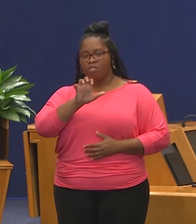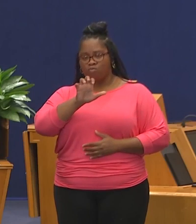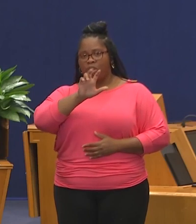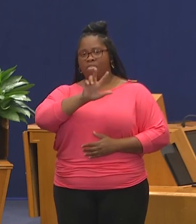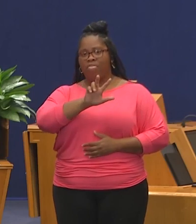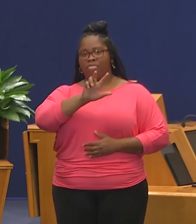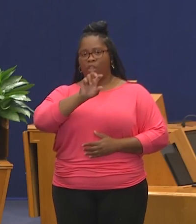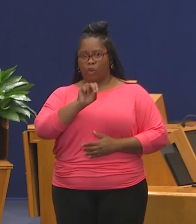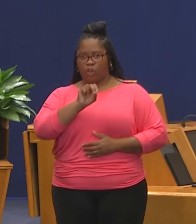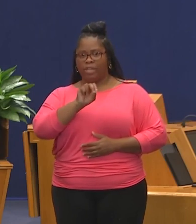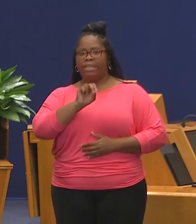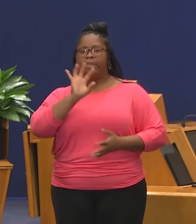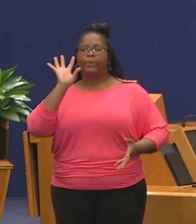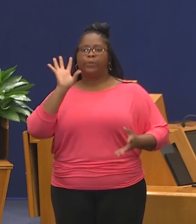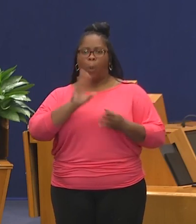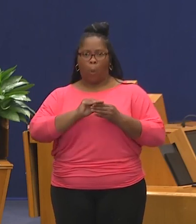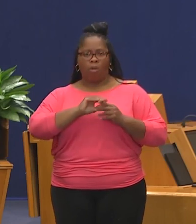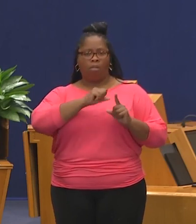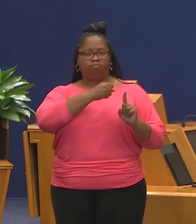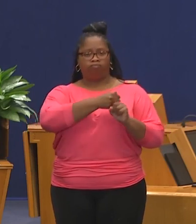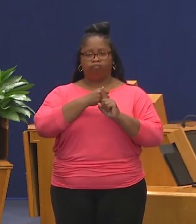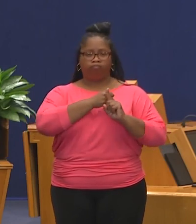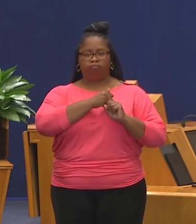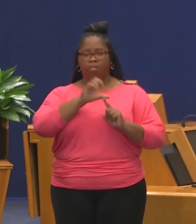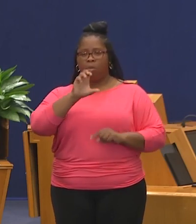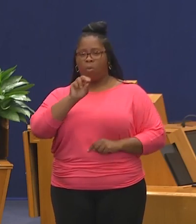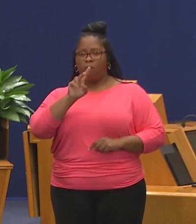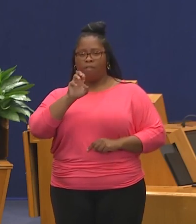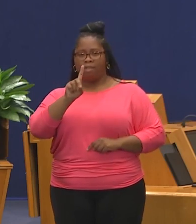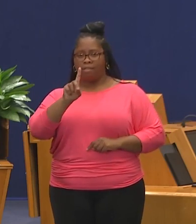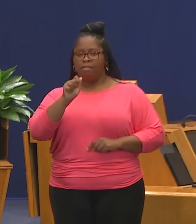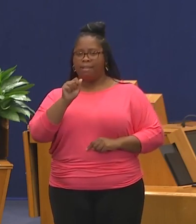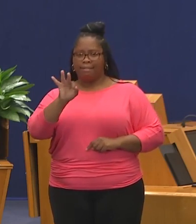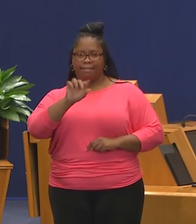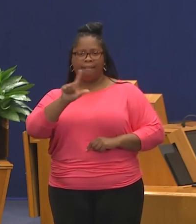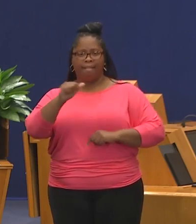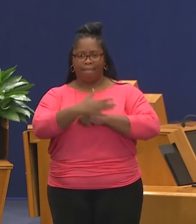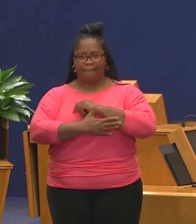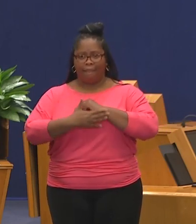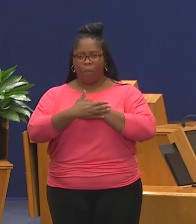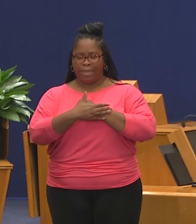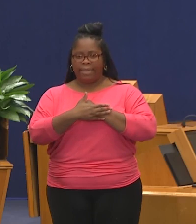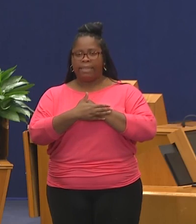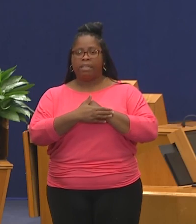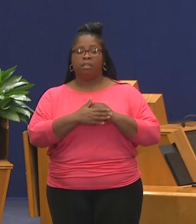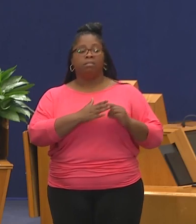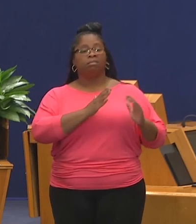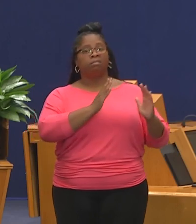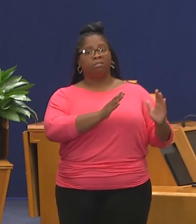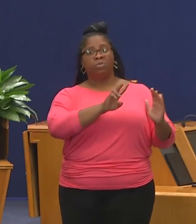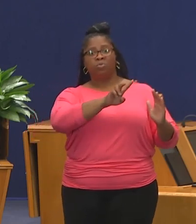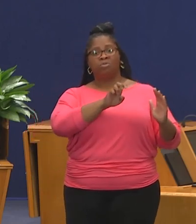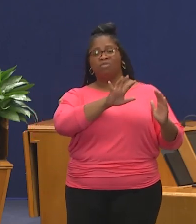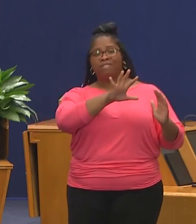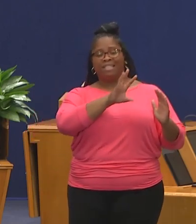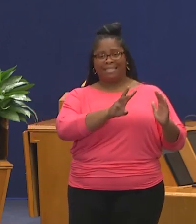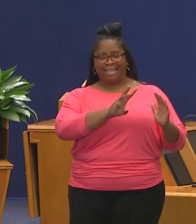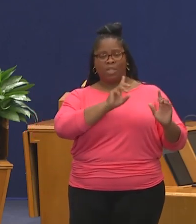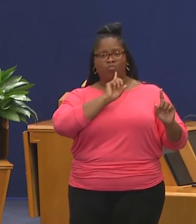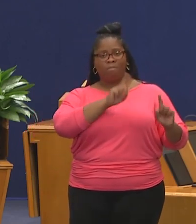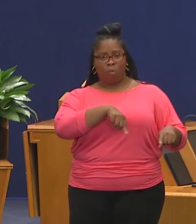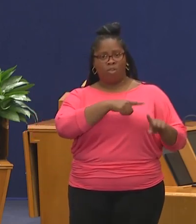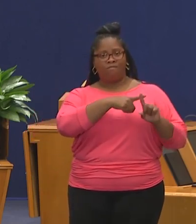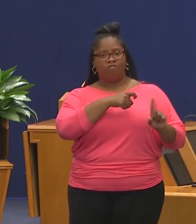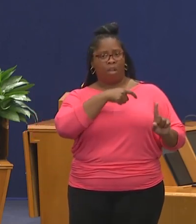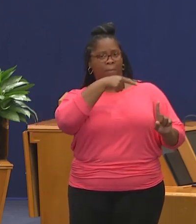7,530 total cases here in LA County. These cases include 256 cases reported by